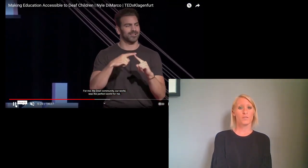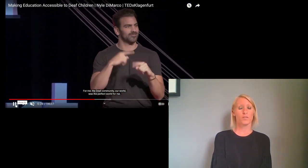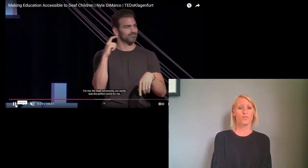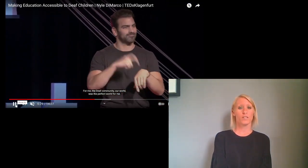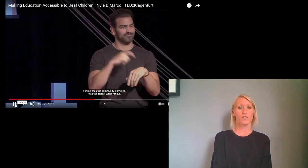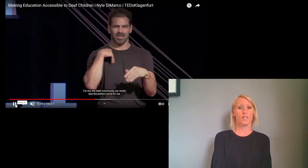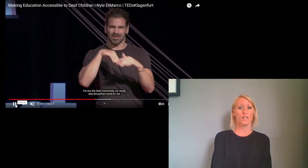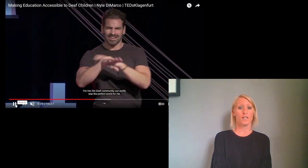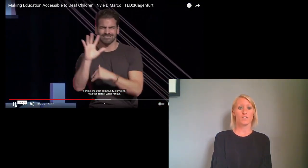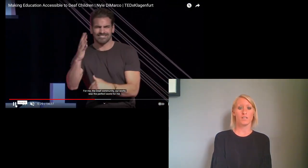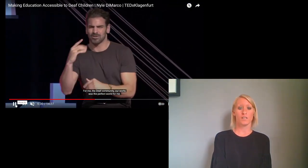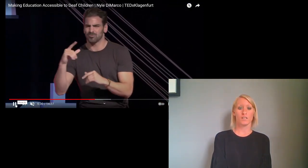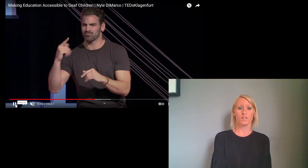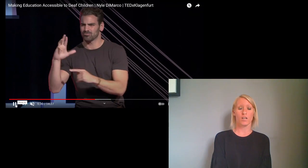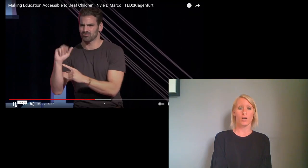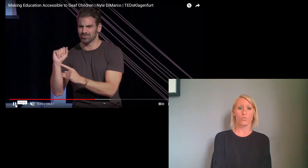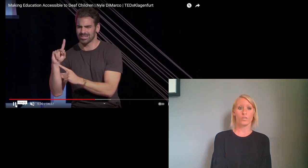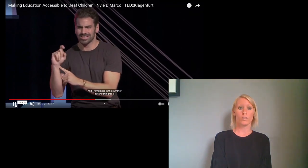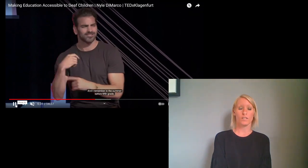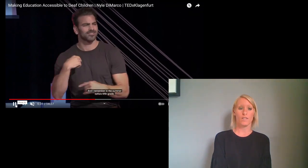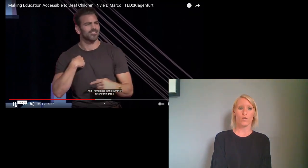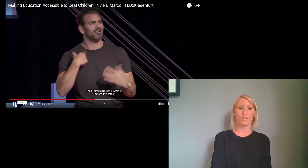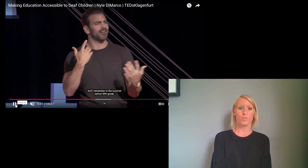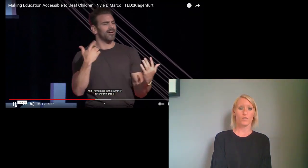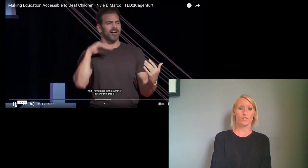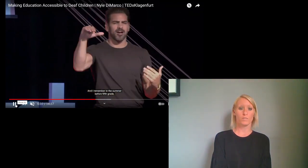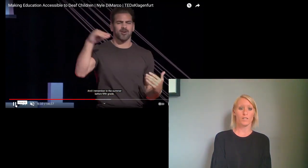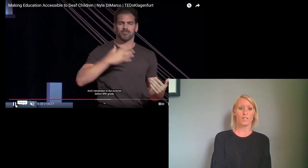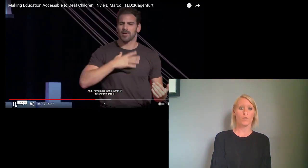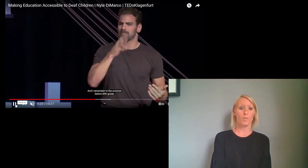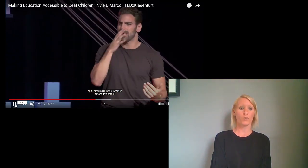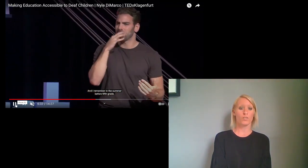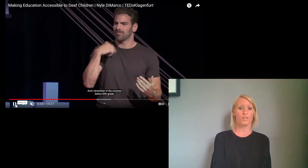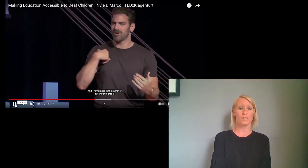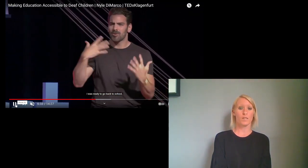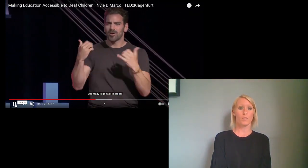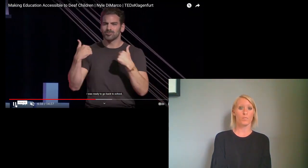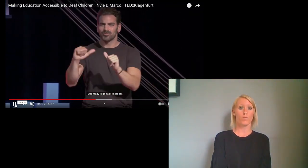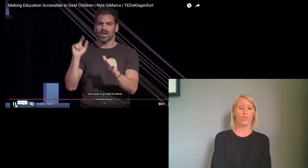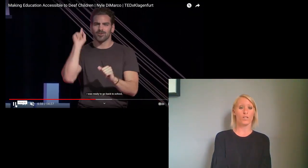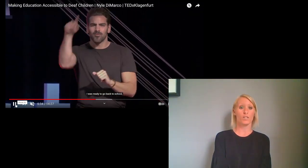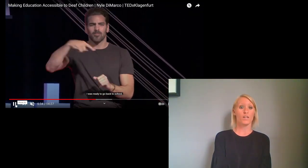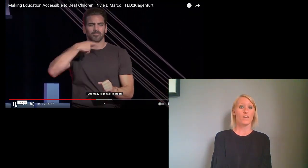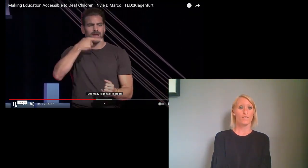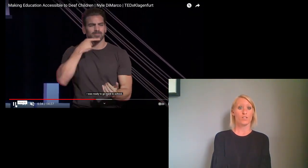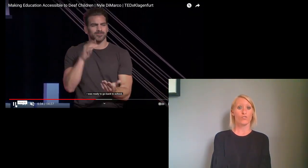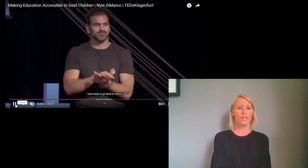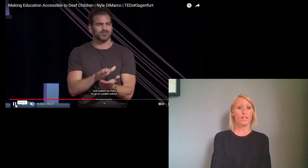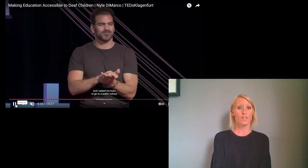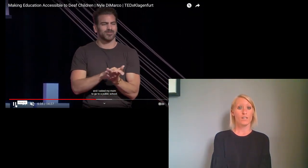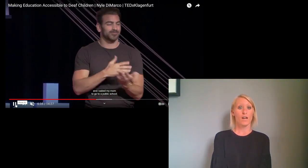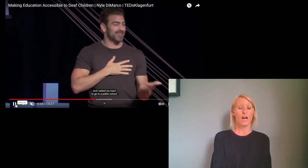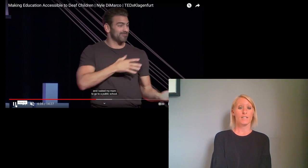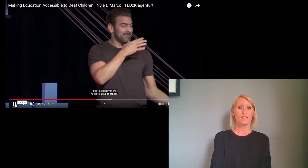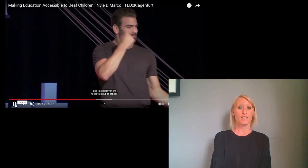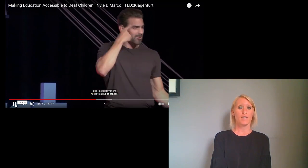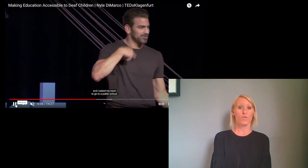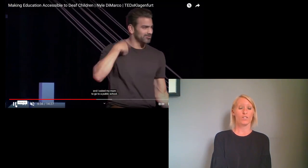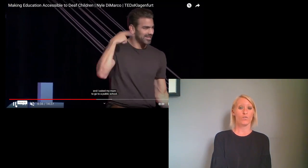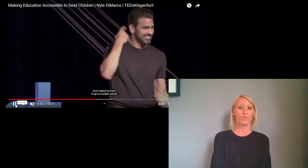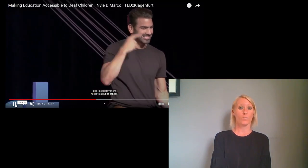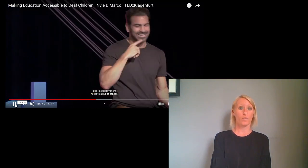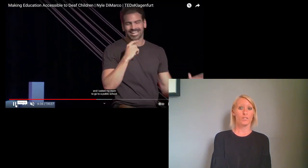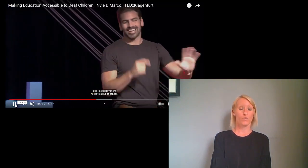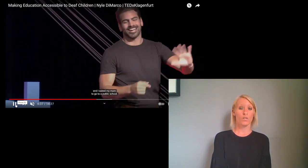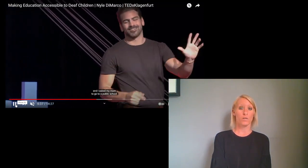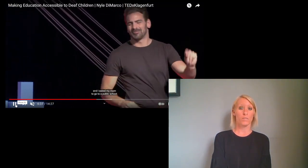So the deaf community and our world I thought was perfect to me. And I remember in the summer before fifth grade, I decided I